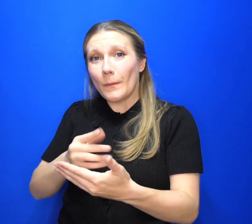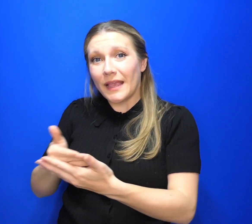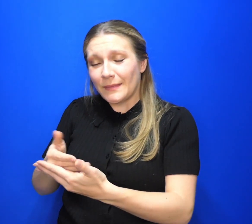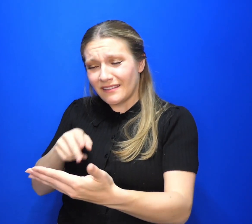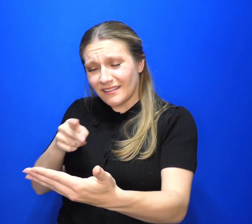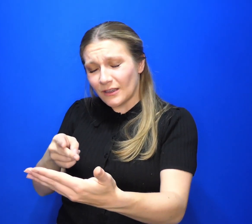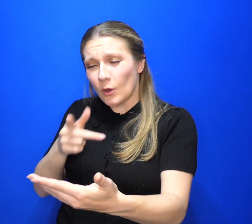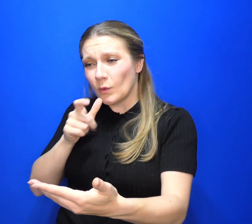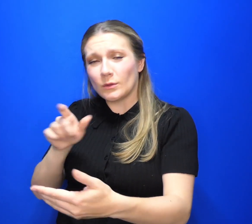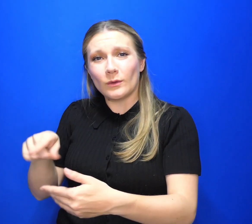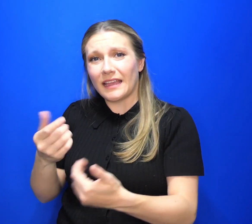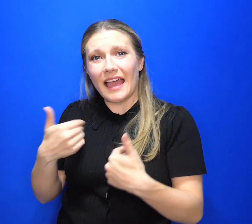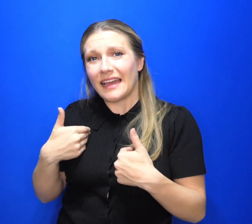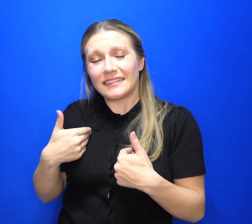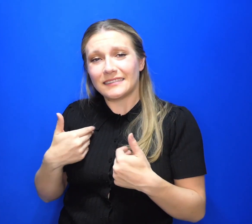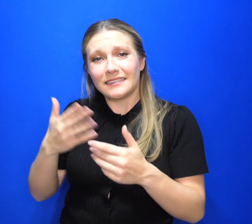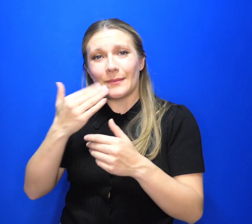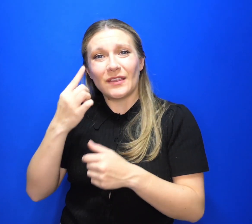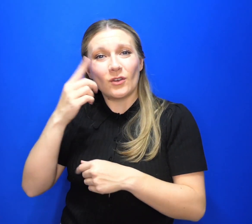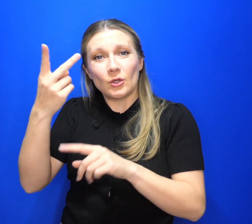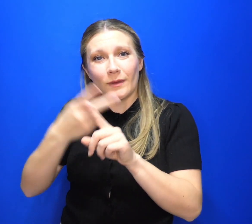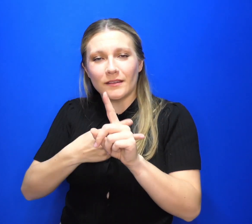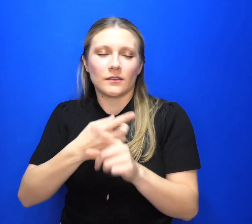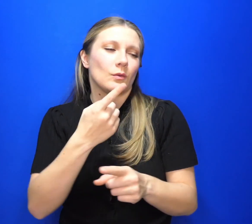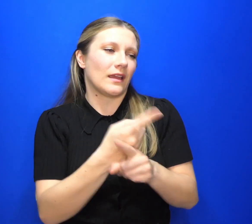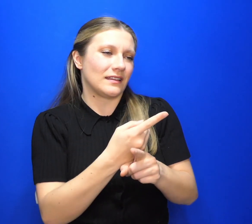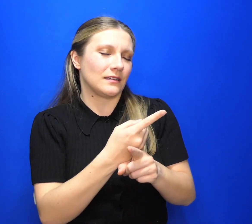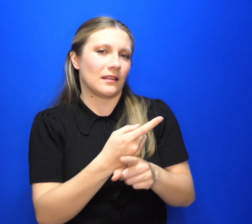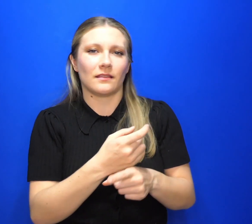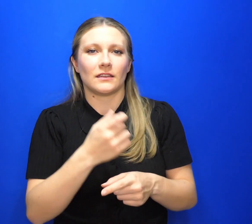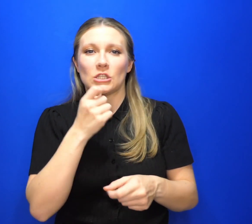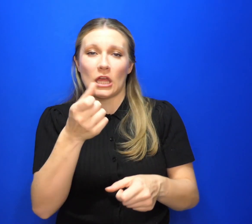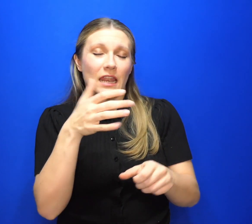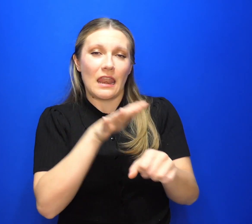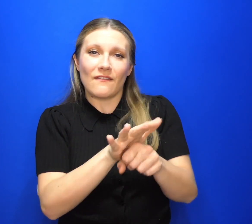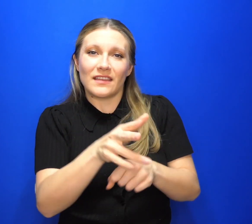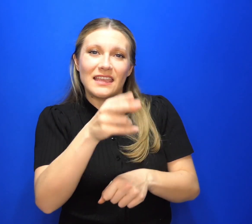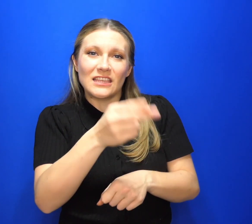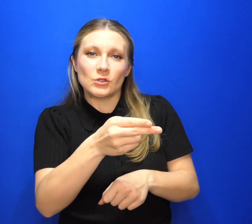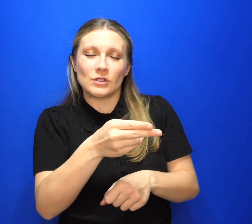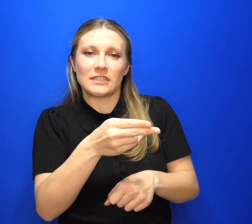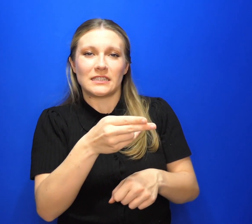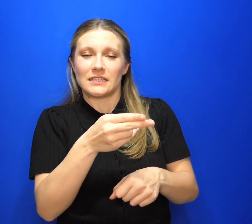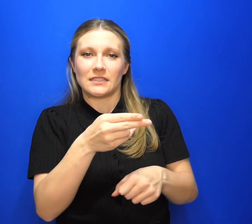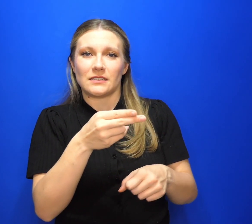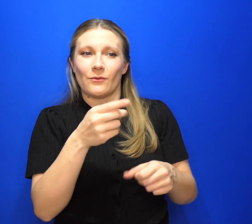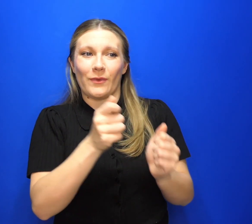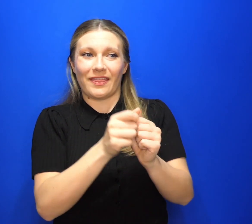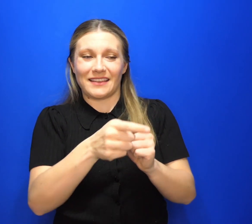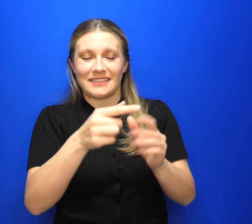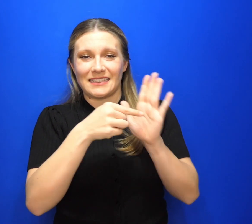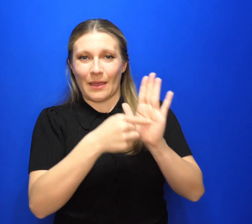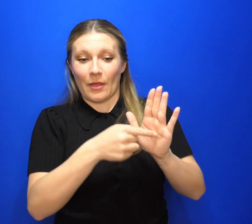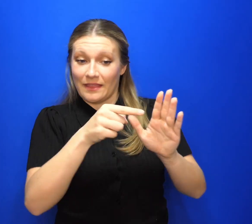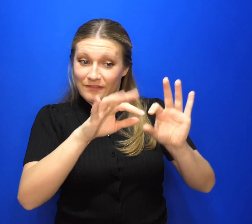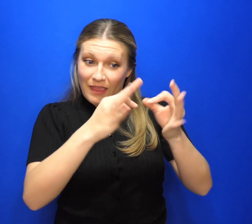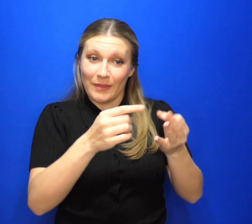There's not enough history to it for this example, this family, this person. There's not enough. I have a sense